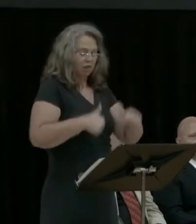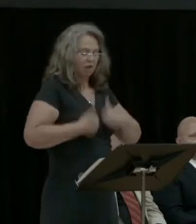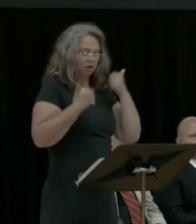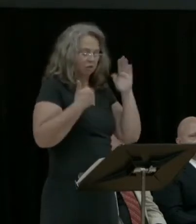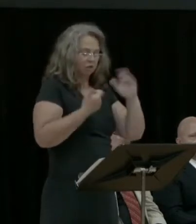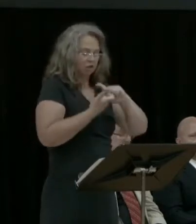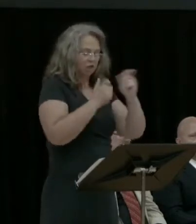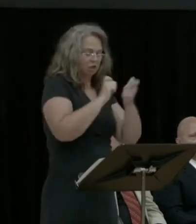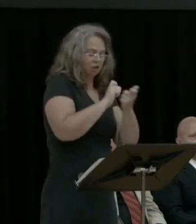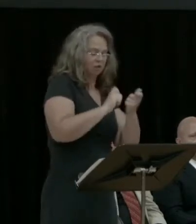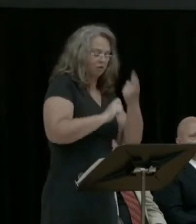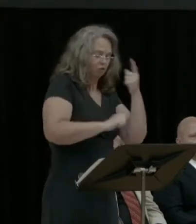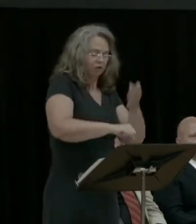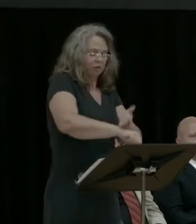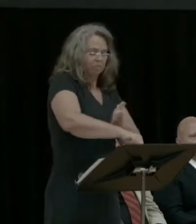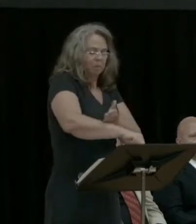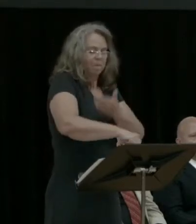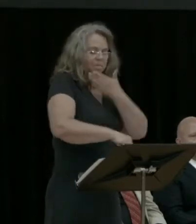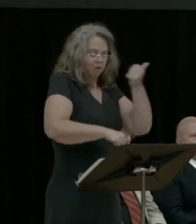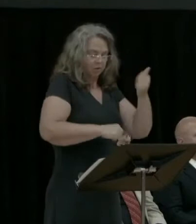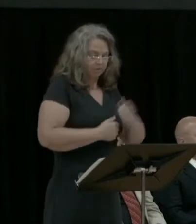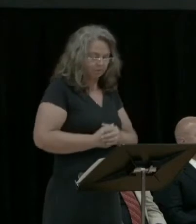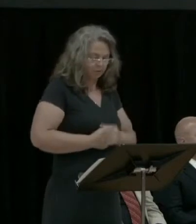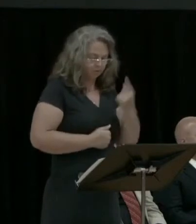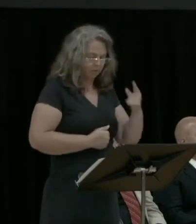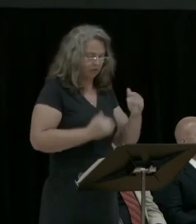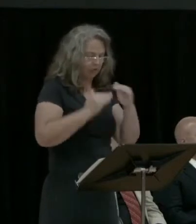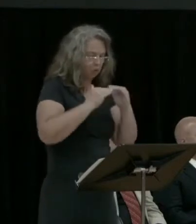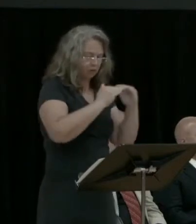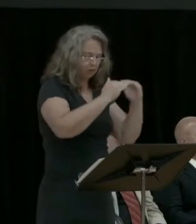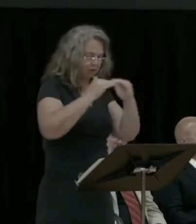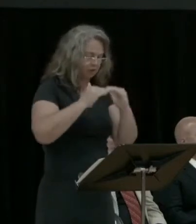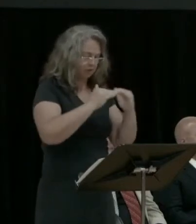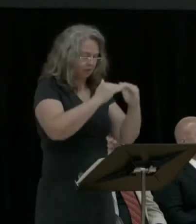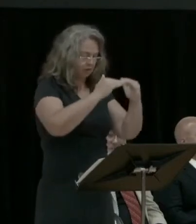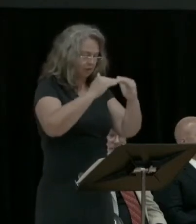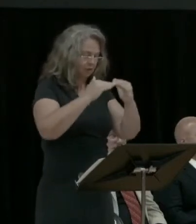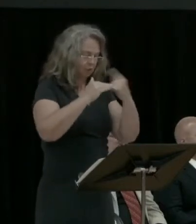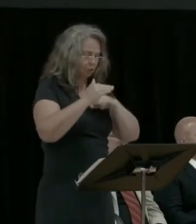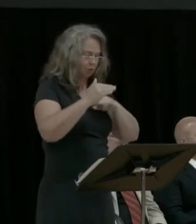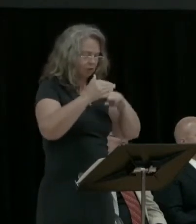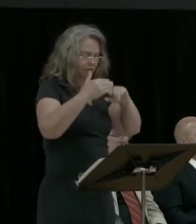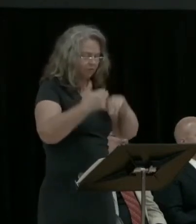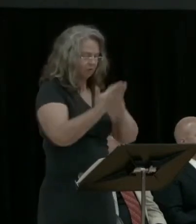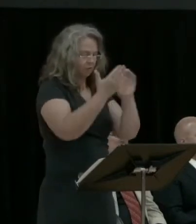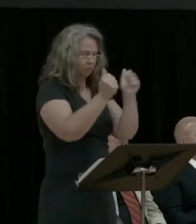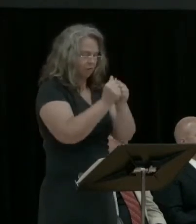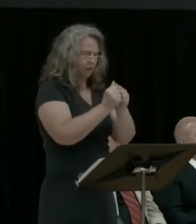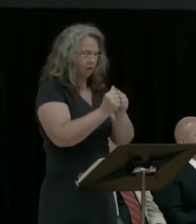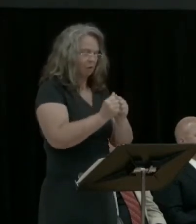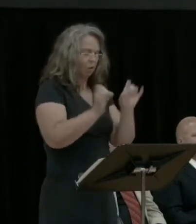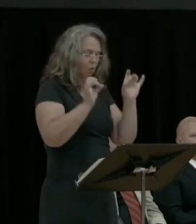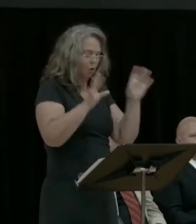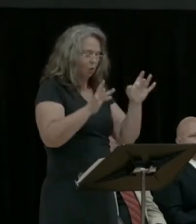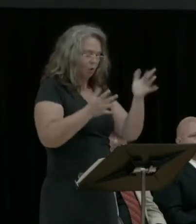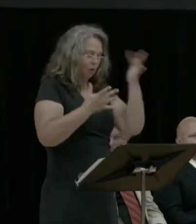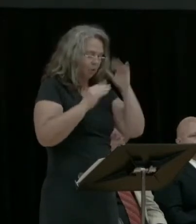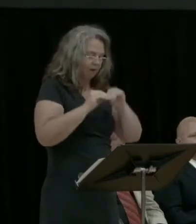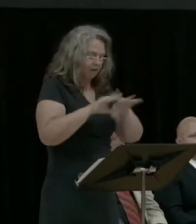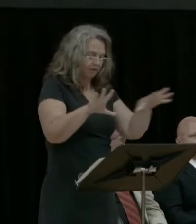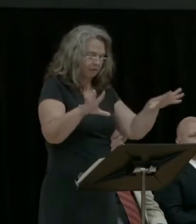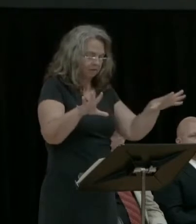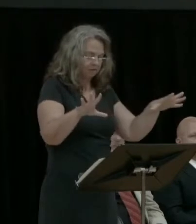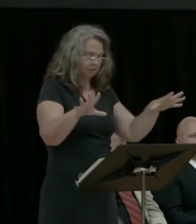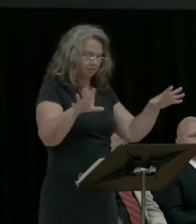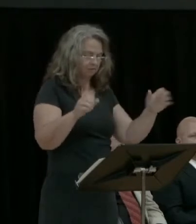Our persistence and sheer determination for equality never faded when faced with a deadly pandemic. It is within